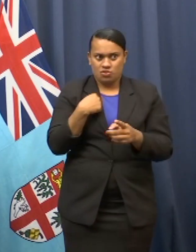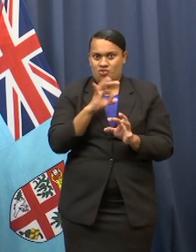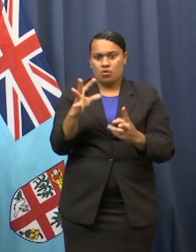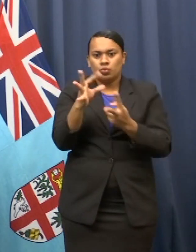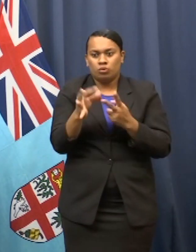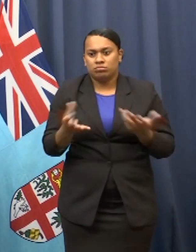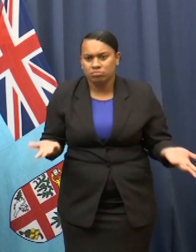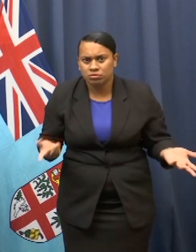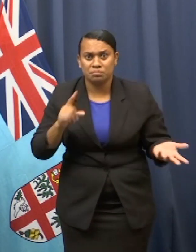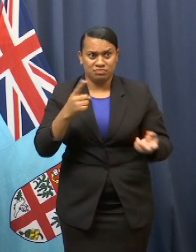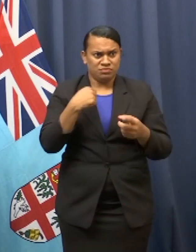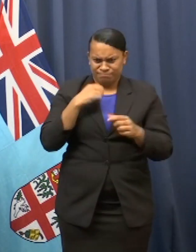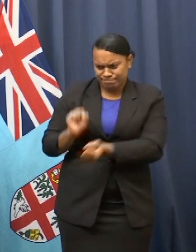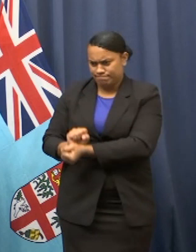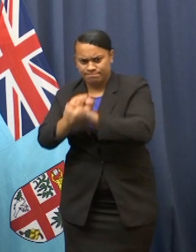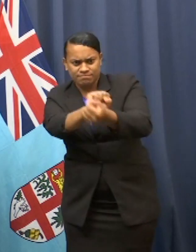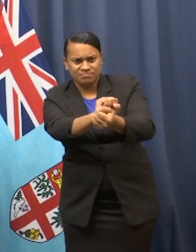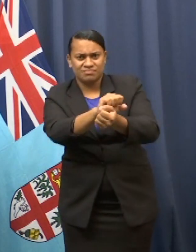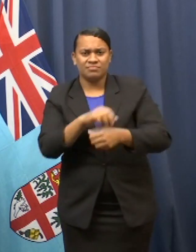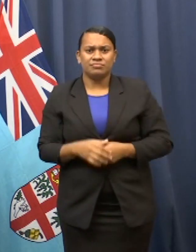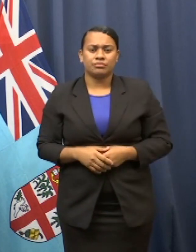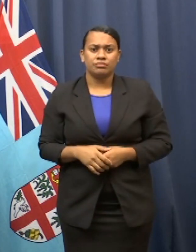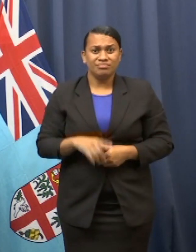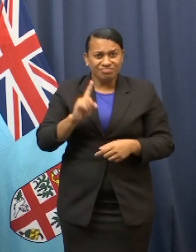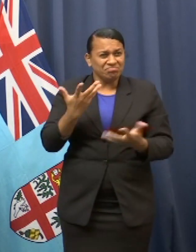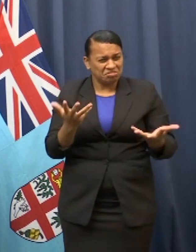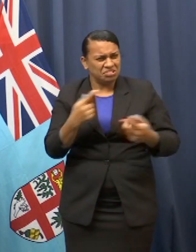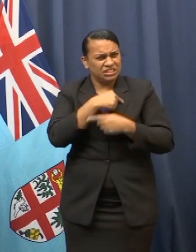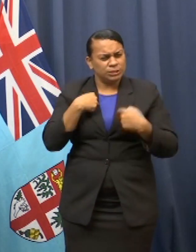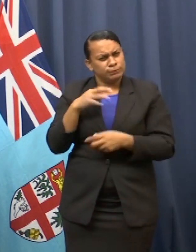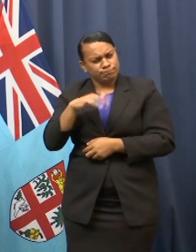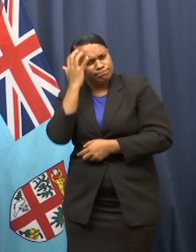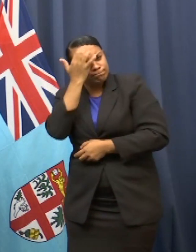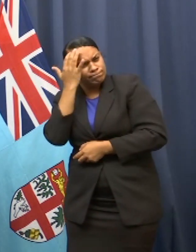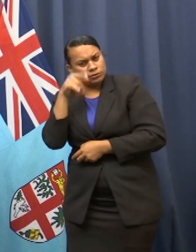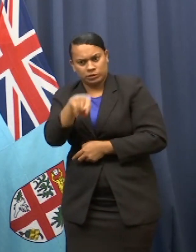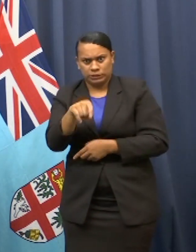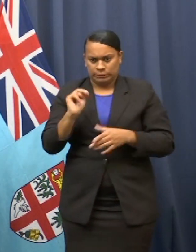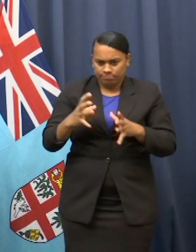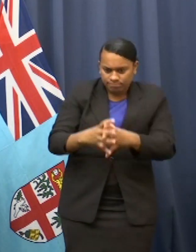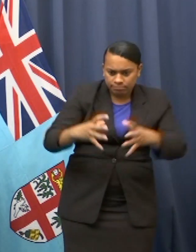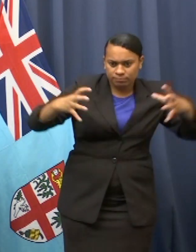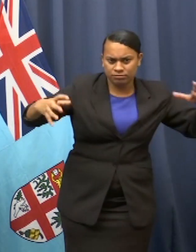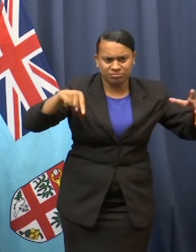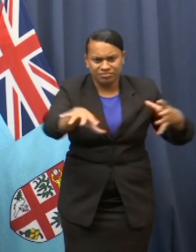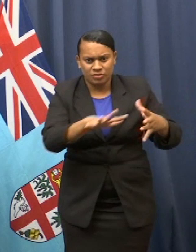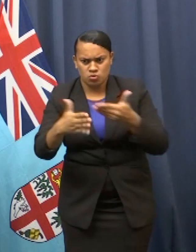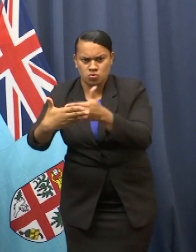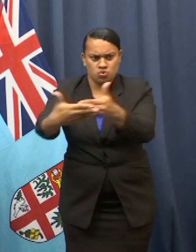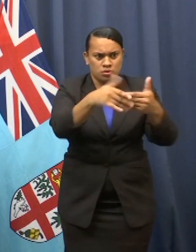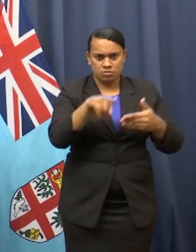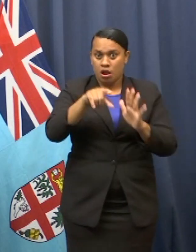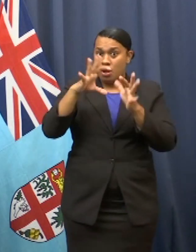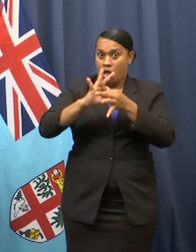and extended to new areas or even the entire country. Please keep this in mind.